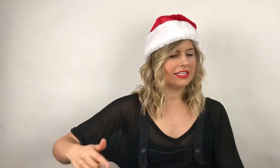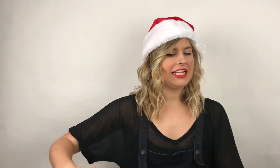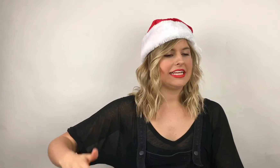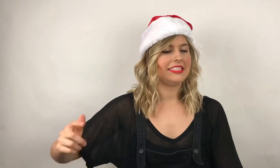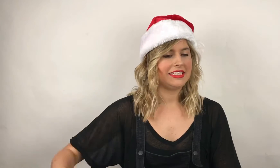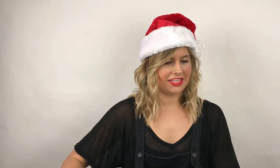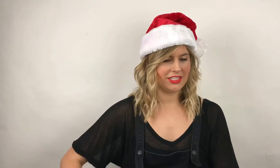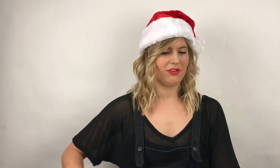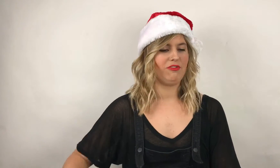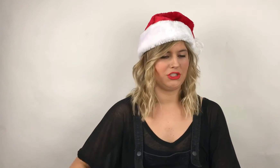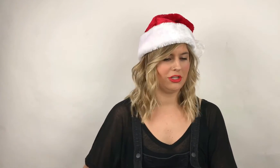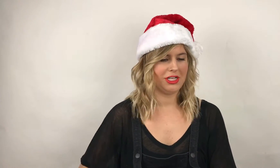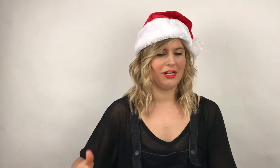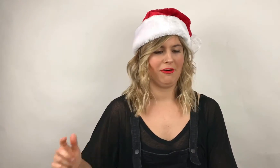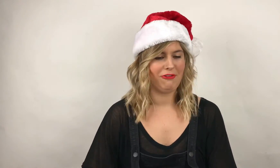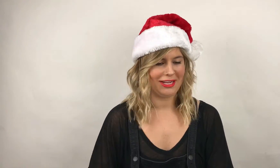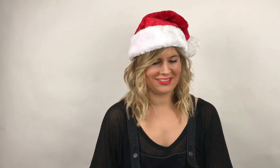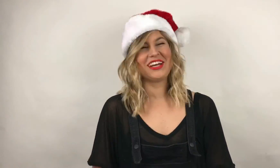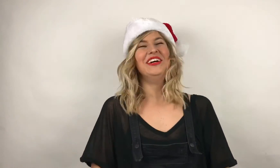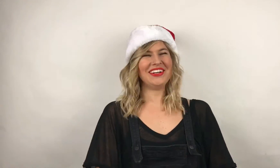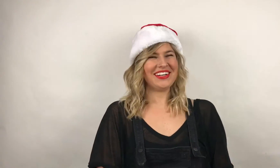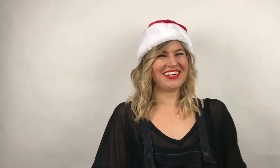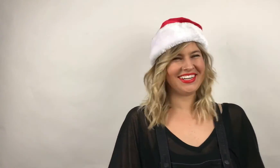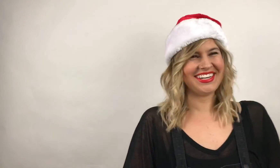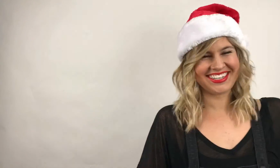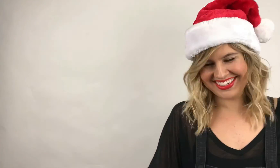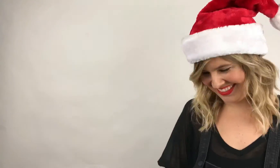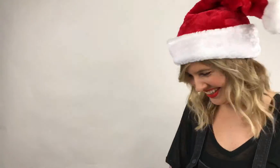Holiday season is officially in effect.